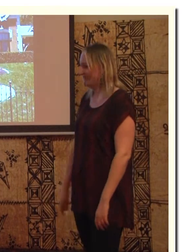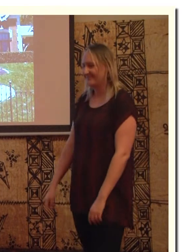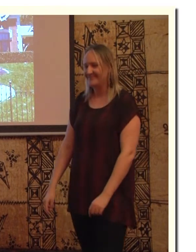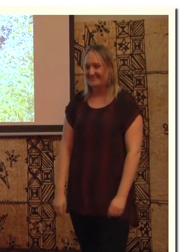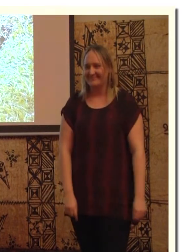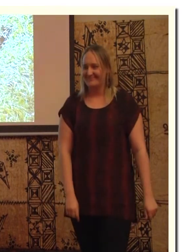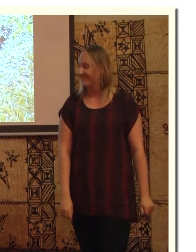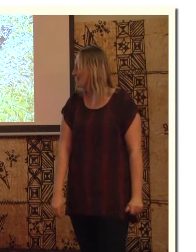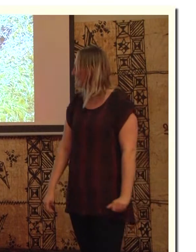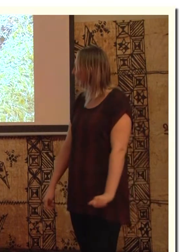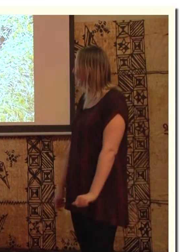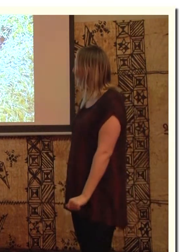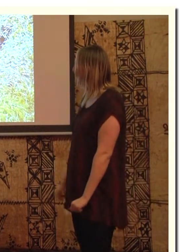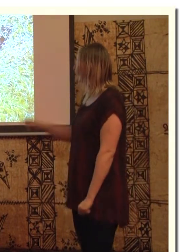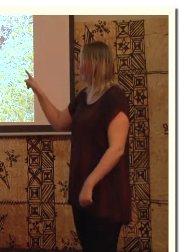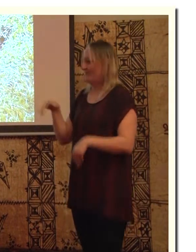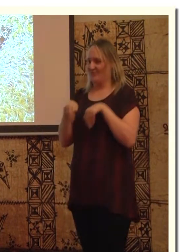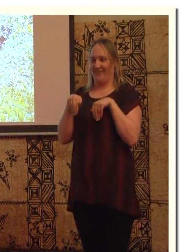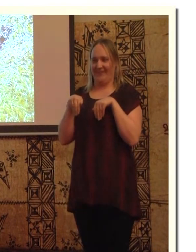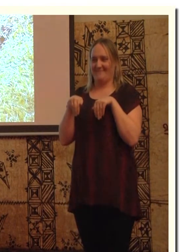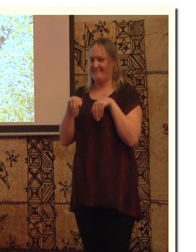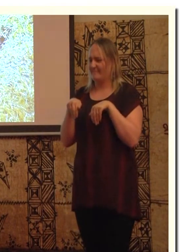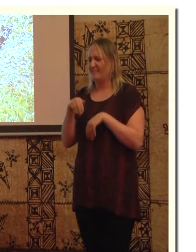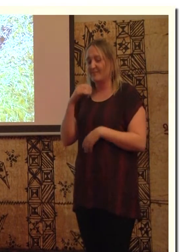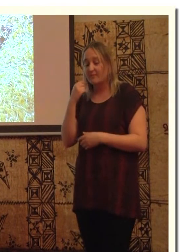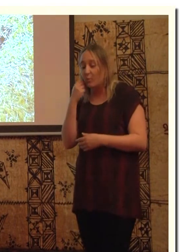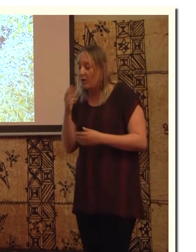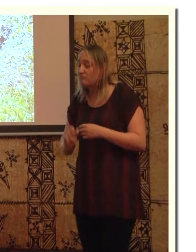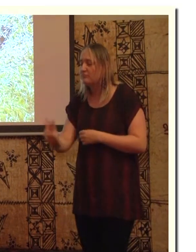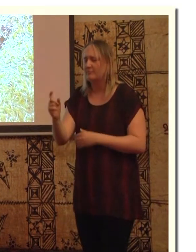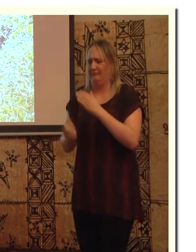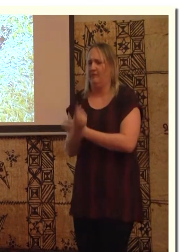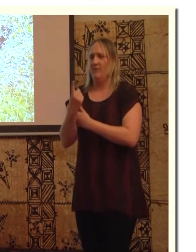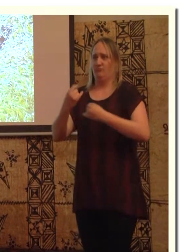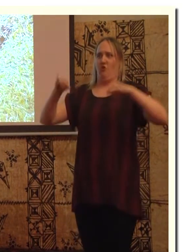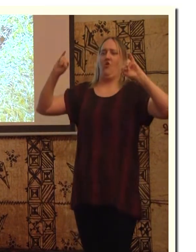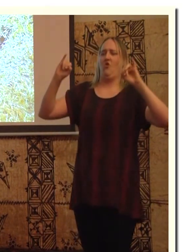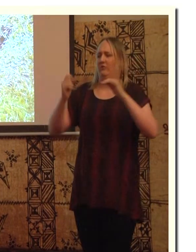fast that my eyes were beginning to water. It was a really good time. This is a gopher.